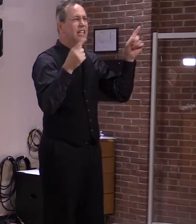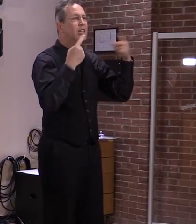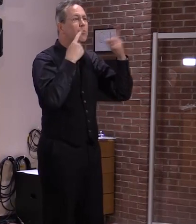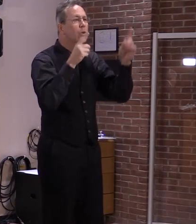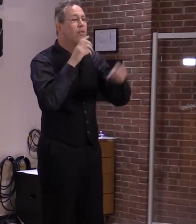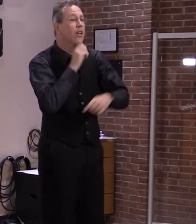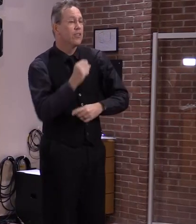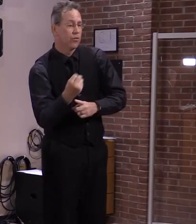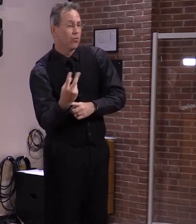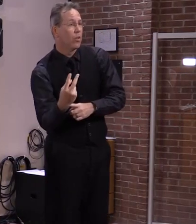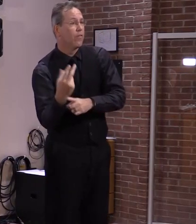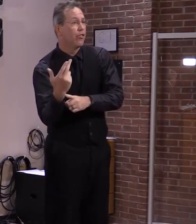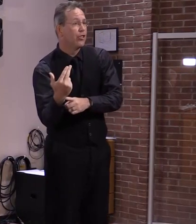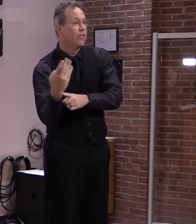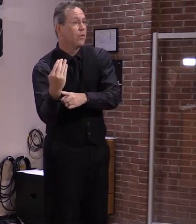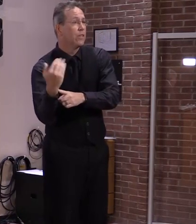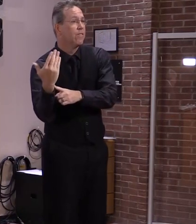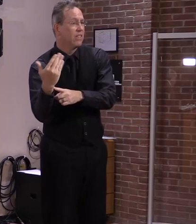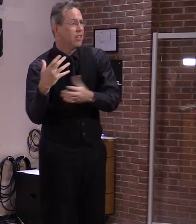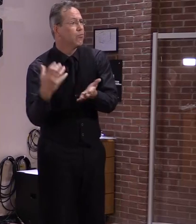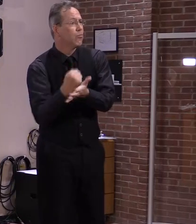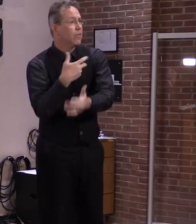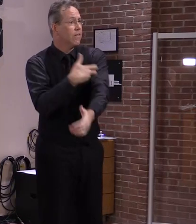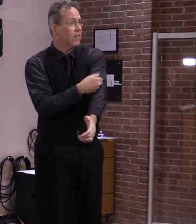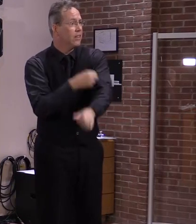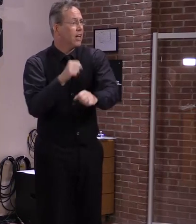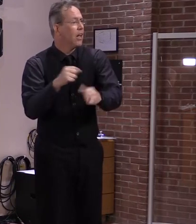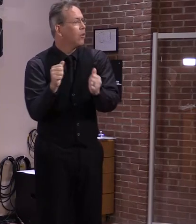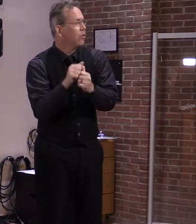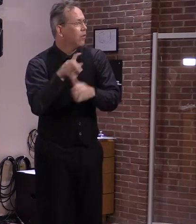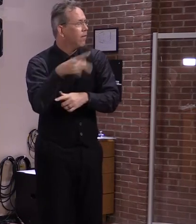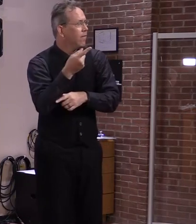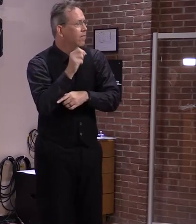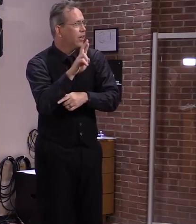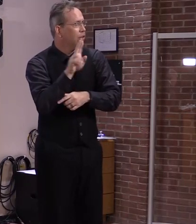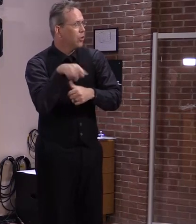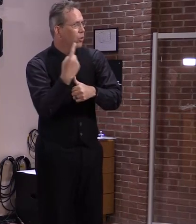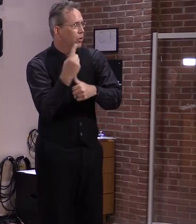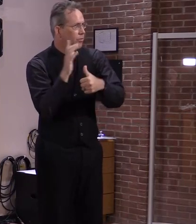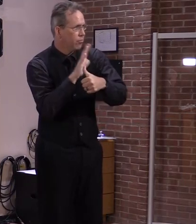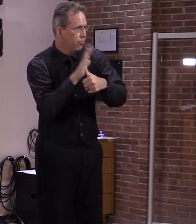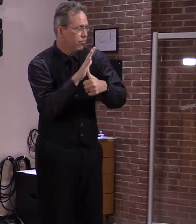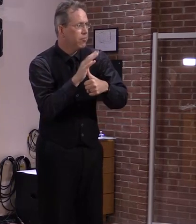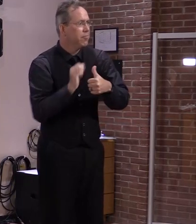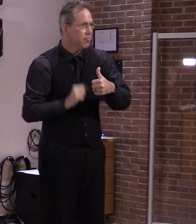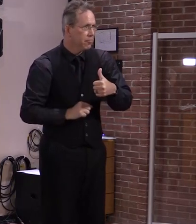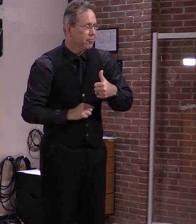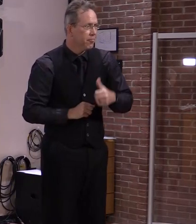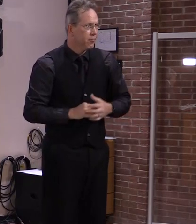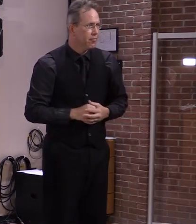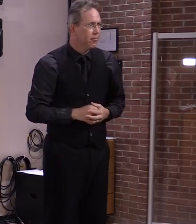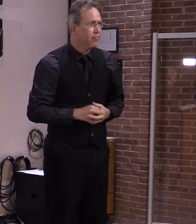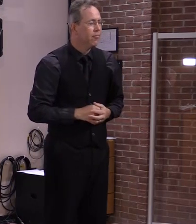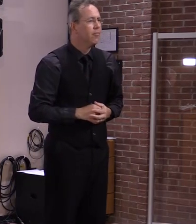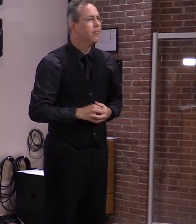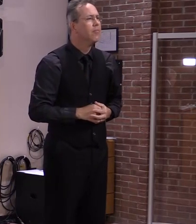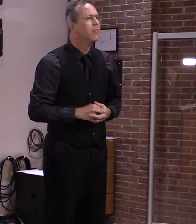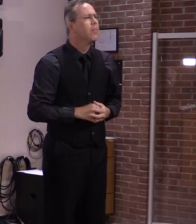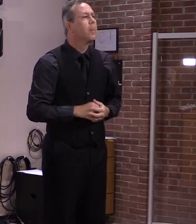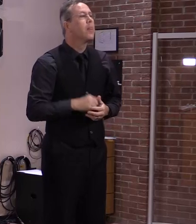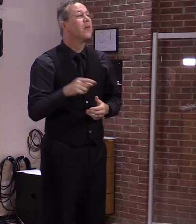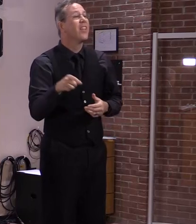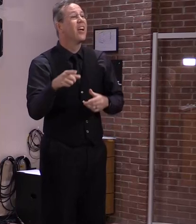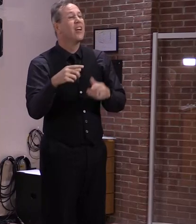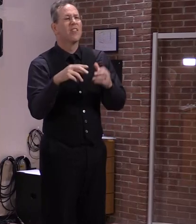to 15 became eligible to receive the Pfizer vaccine. We opened registration yesterday, and so far, more